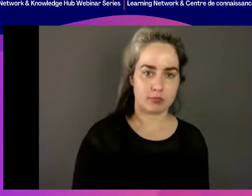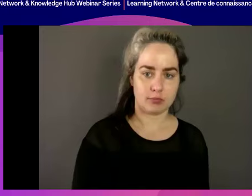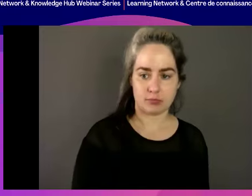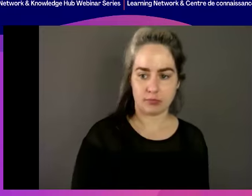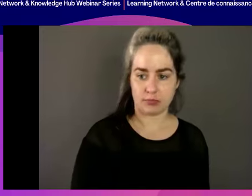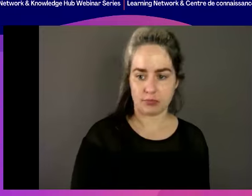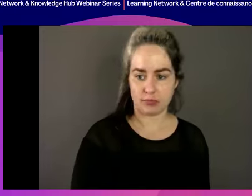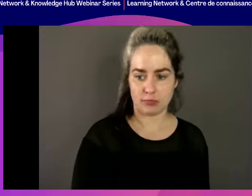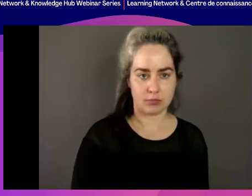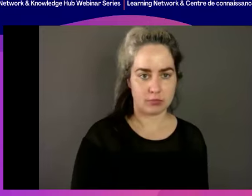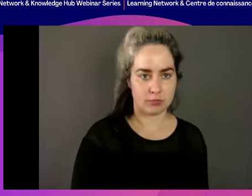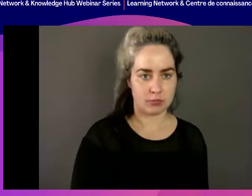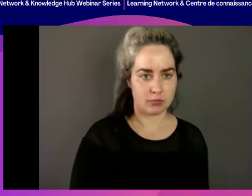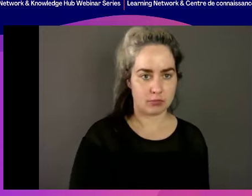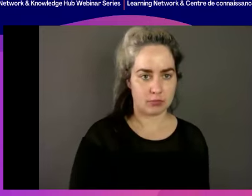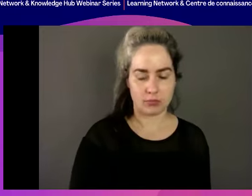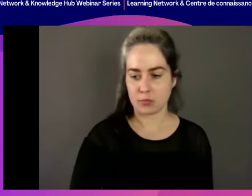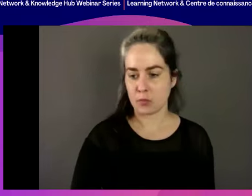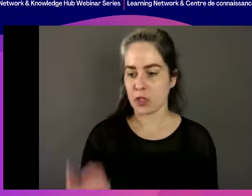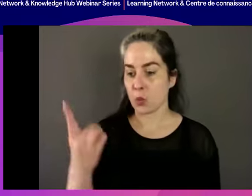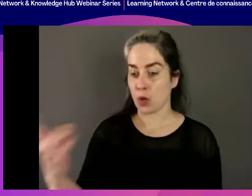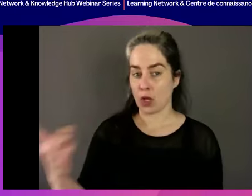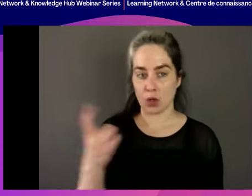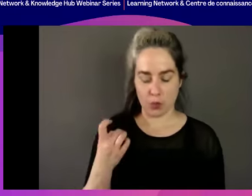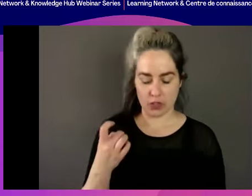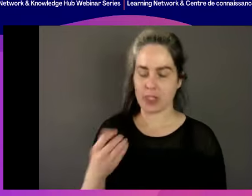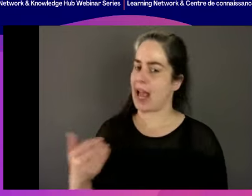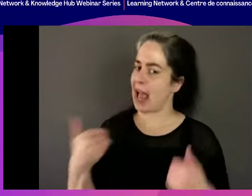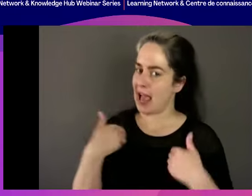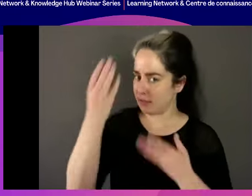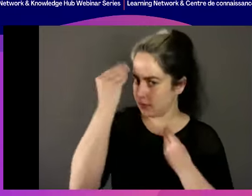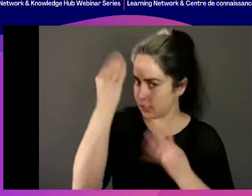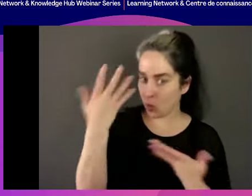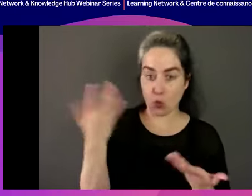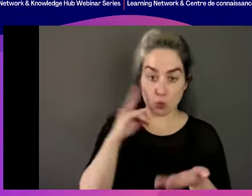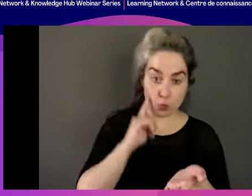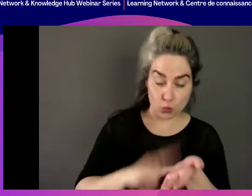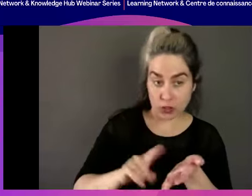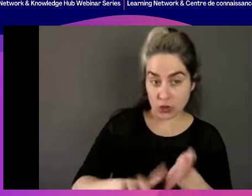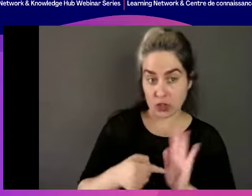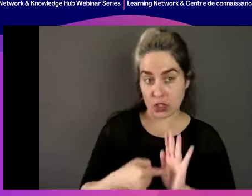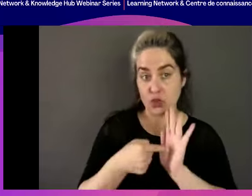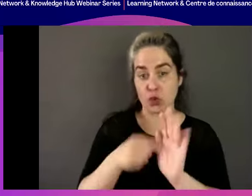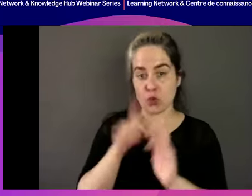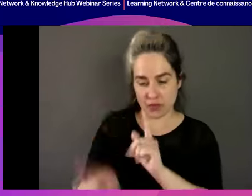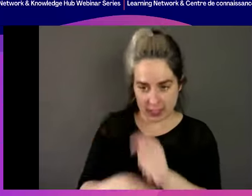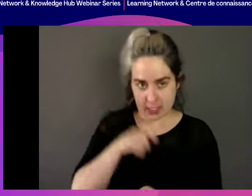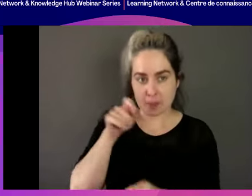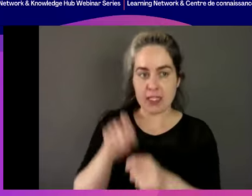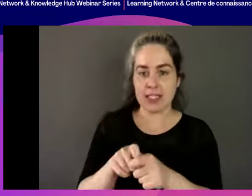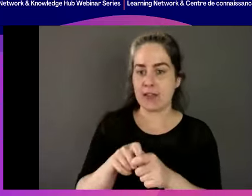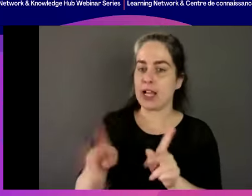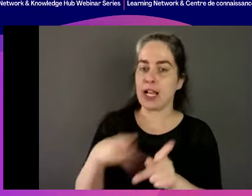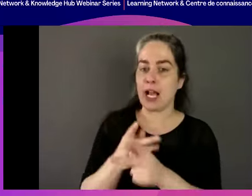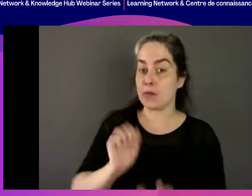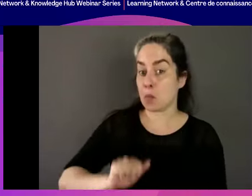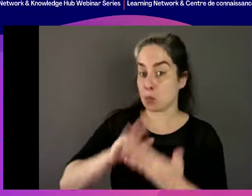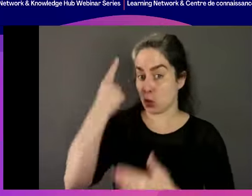Amy, there's one question that's come in that's asked, is there data or research of any kind that shows specific child rearing techniques or